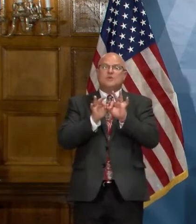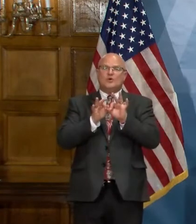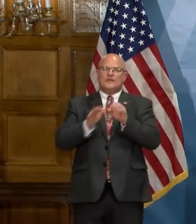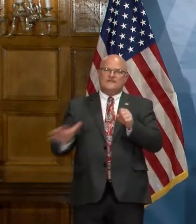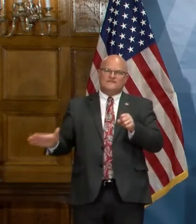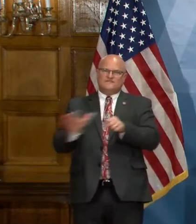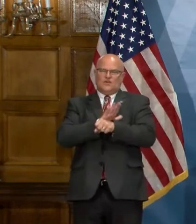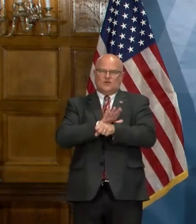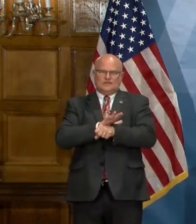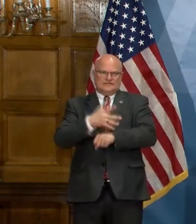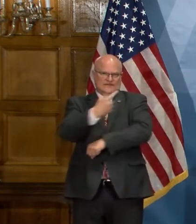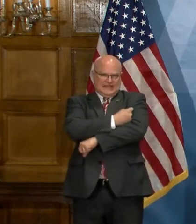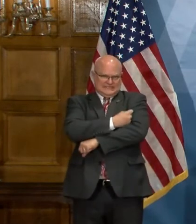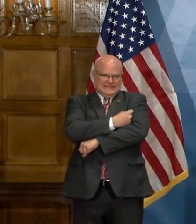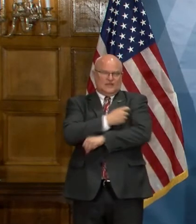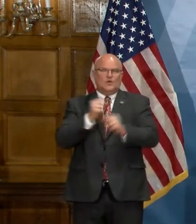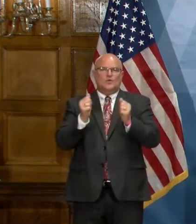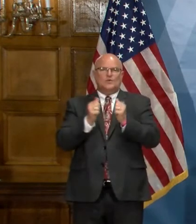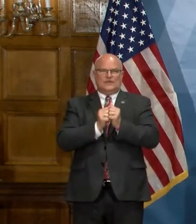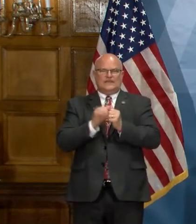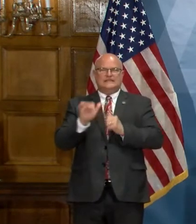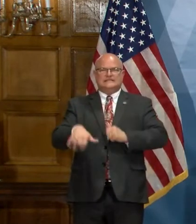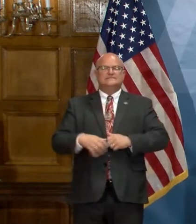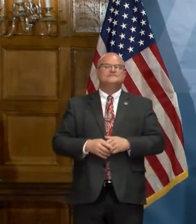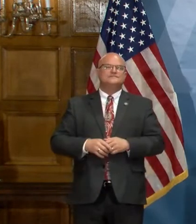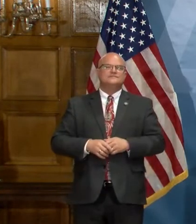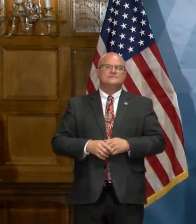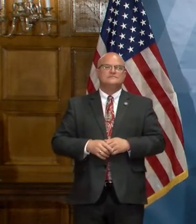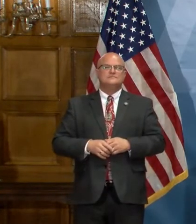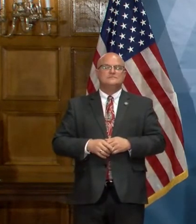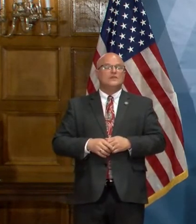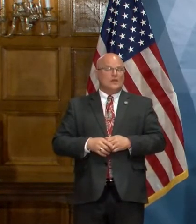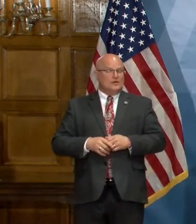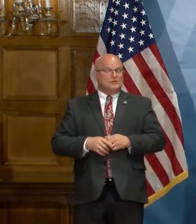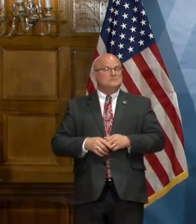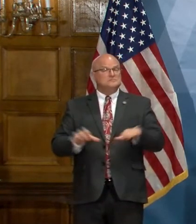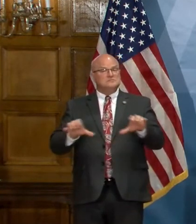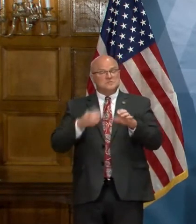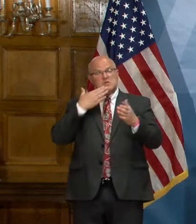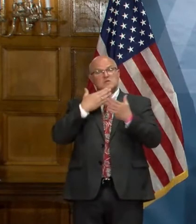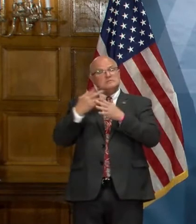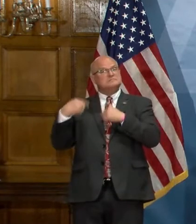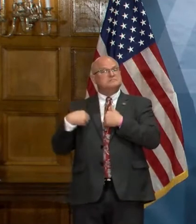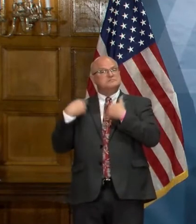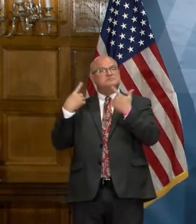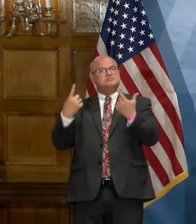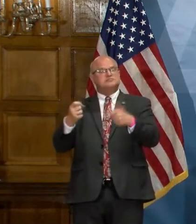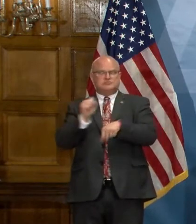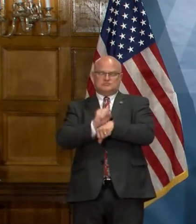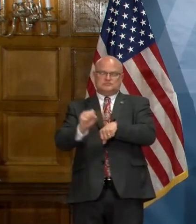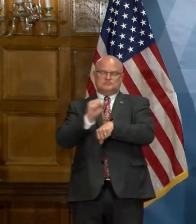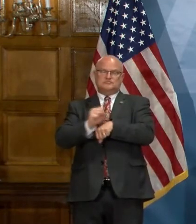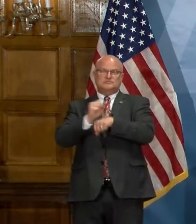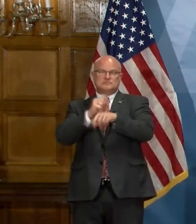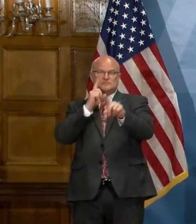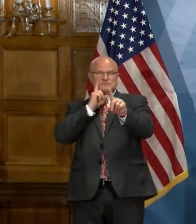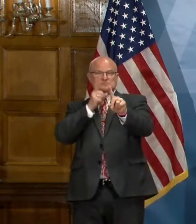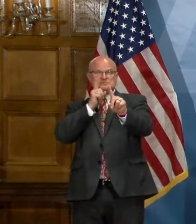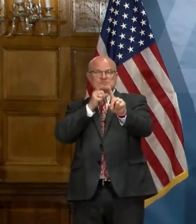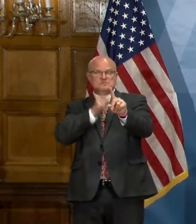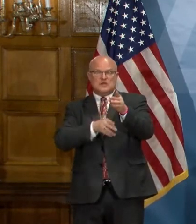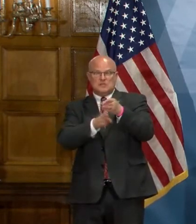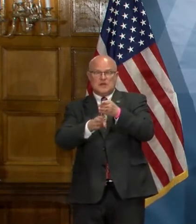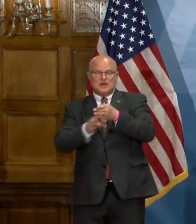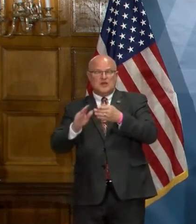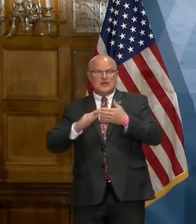become fully immunized with the vaccine. We are doing well and striving to reach minority communities, and that